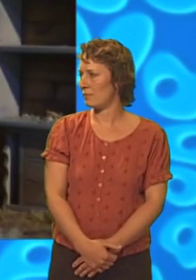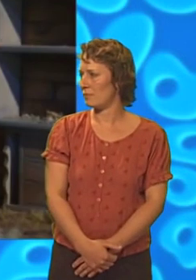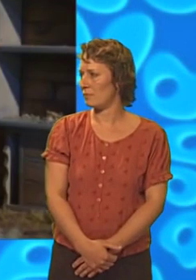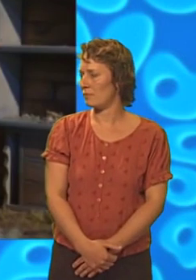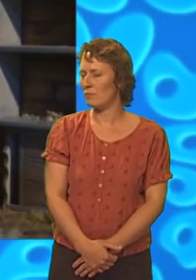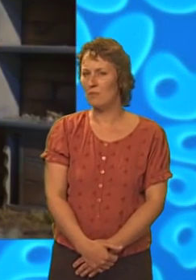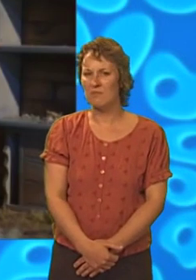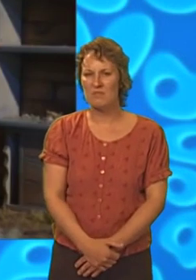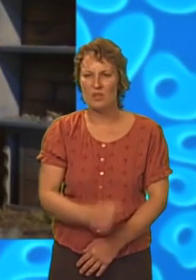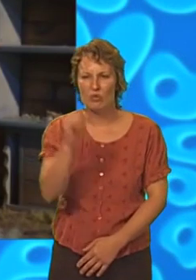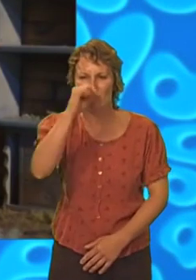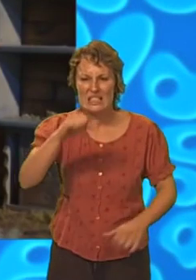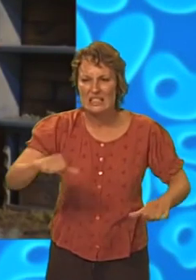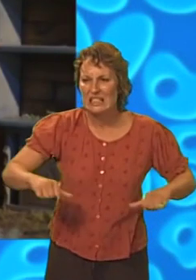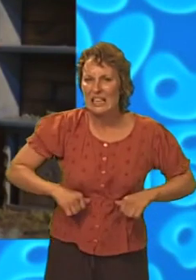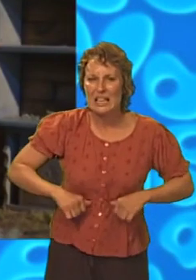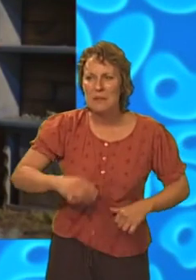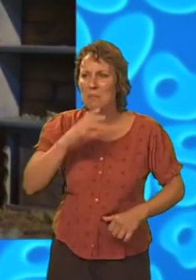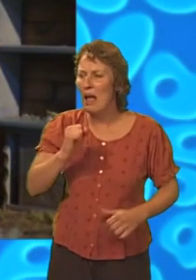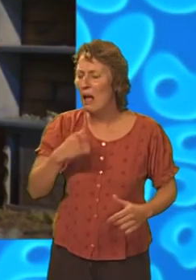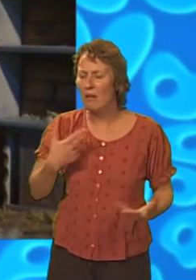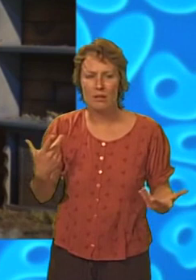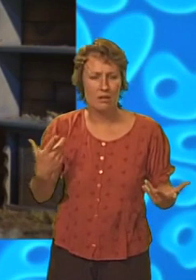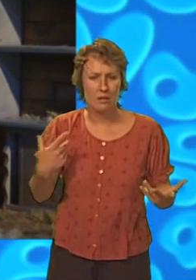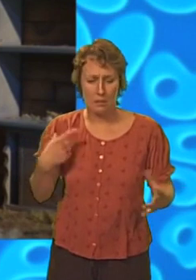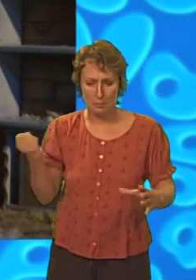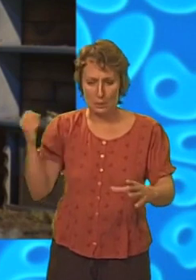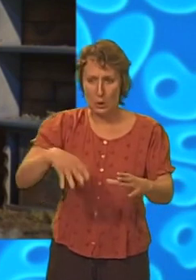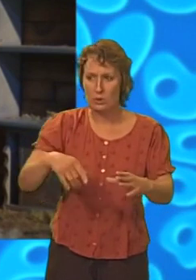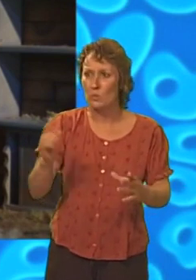But the greedy man had nothing to put in it.